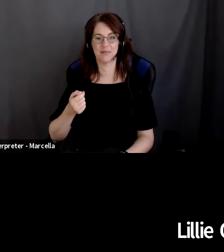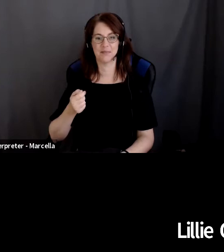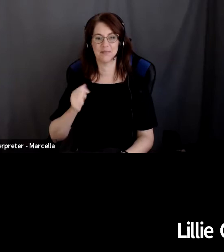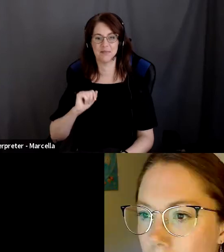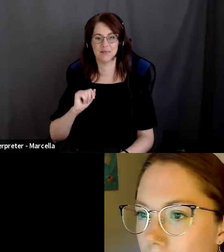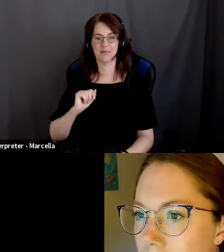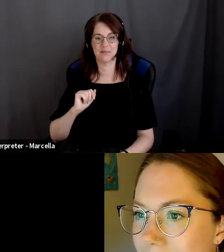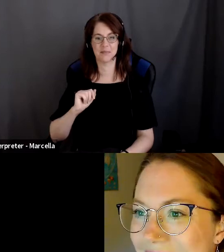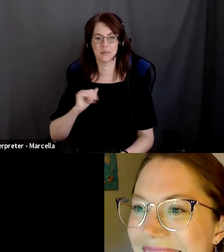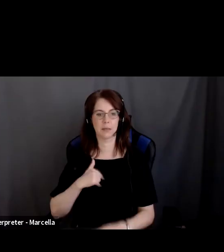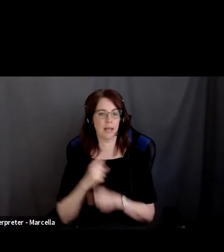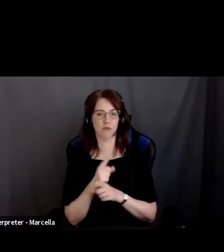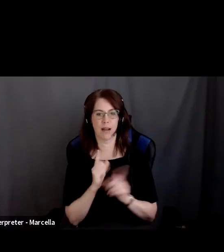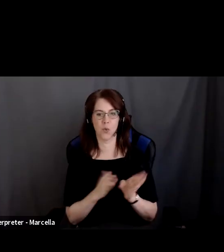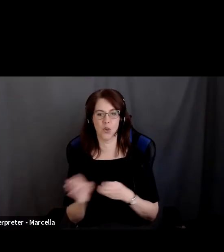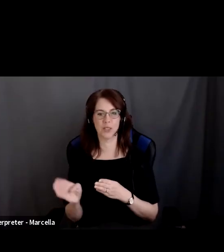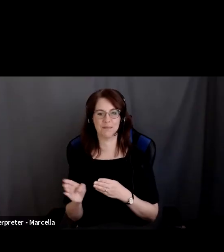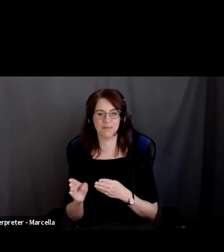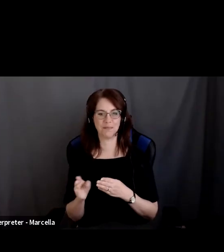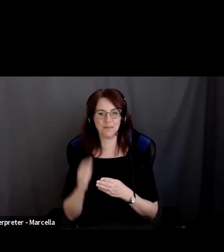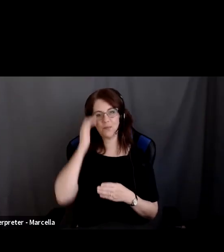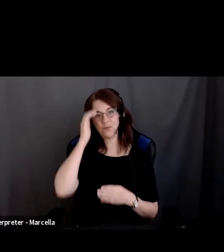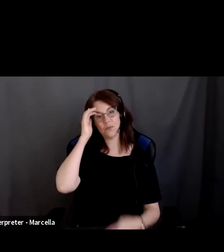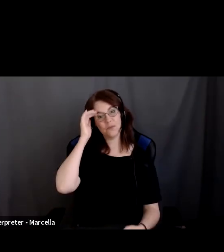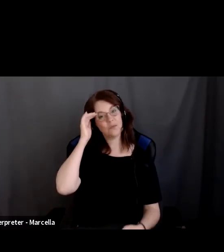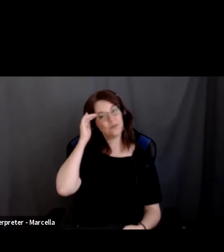Is that the accurate order? Or is it Lily?